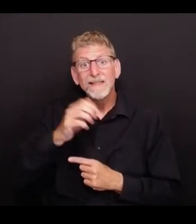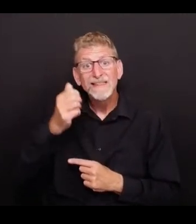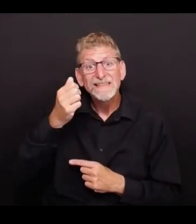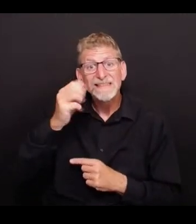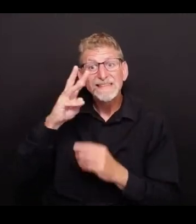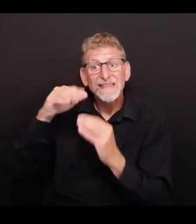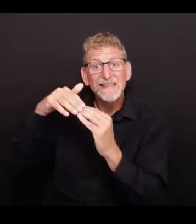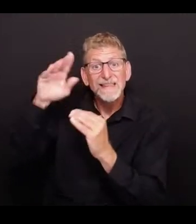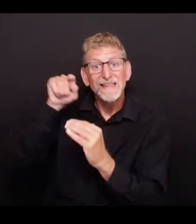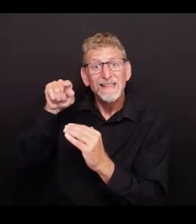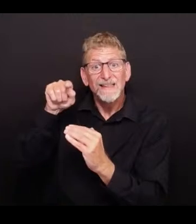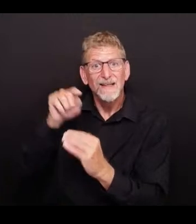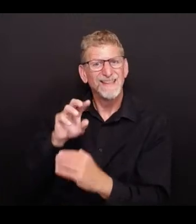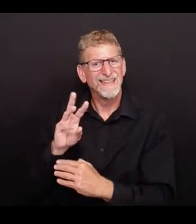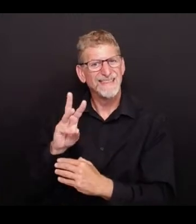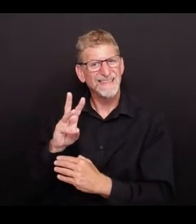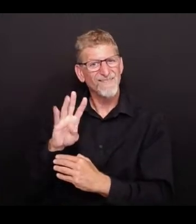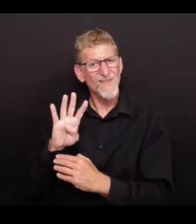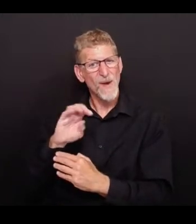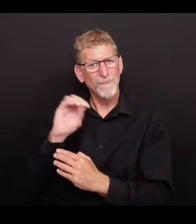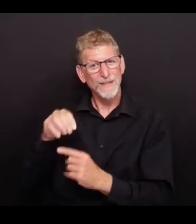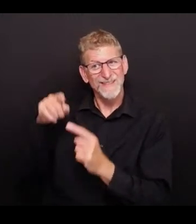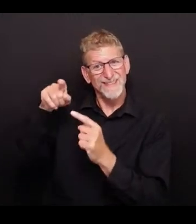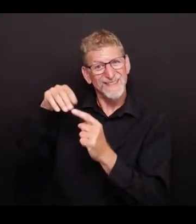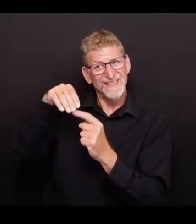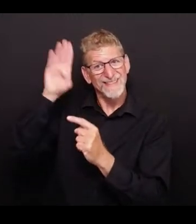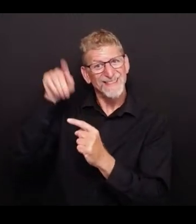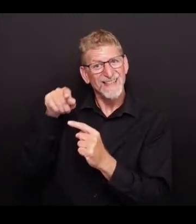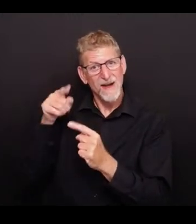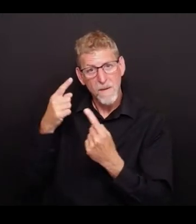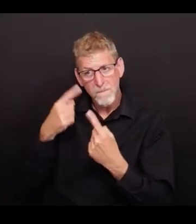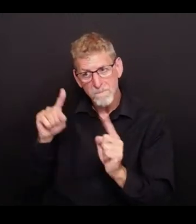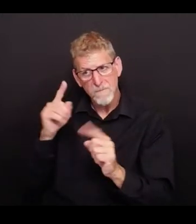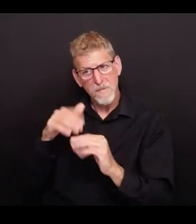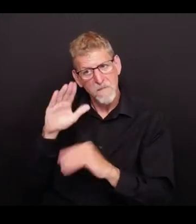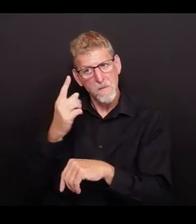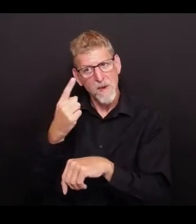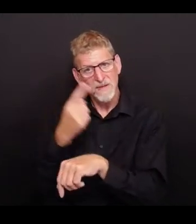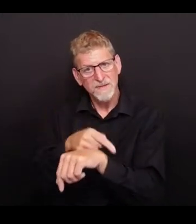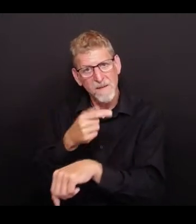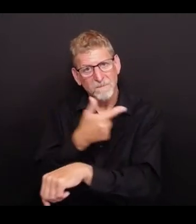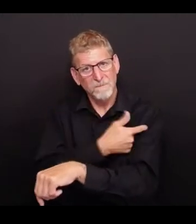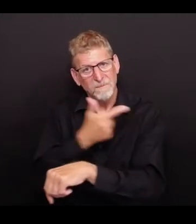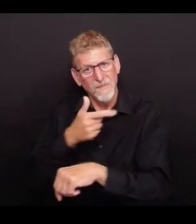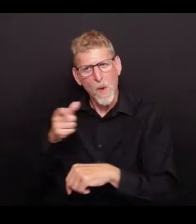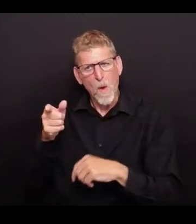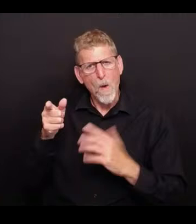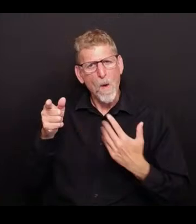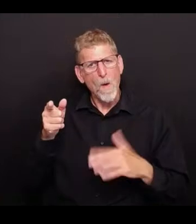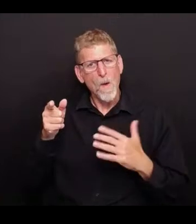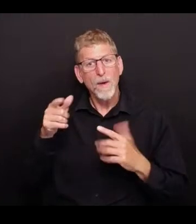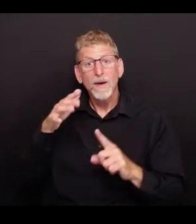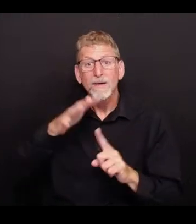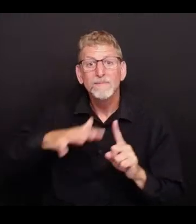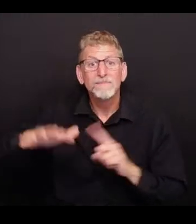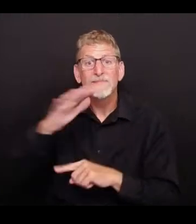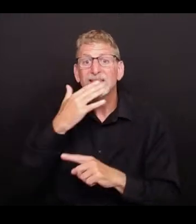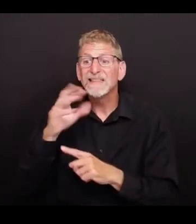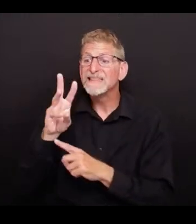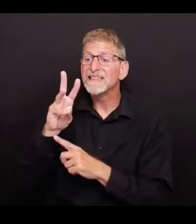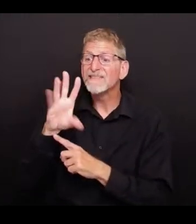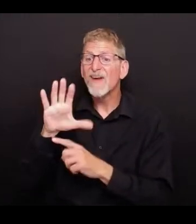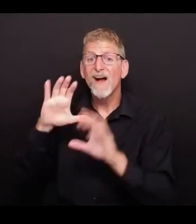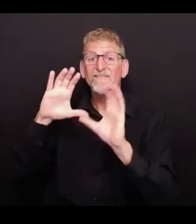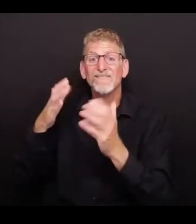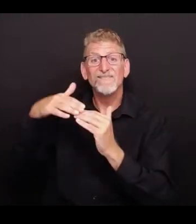and older, 64% have received at least one dose. And of the population 65 and